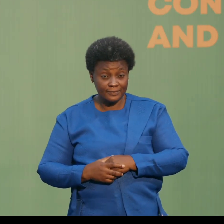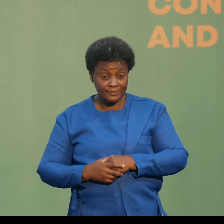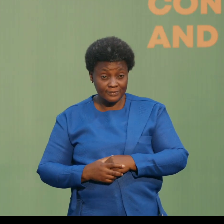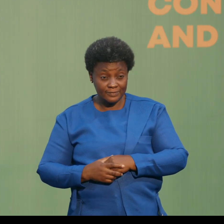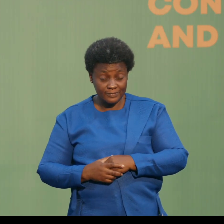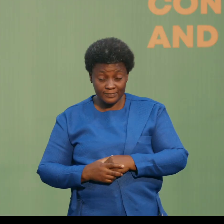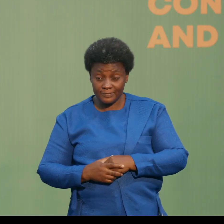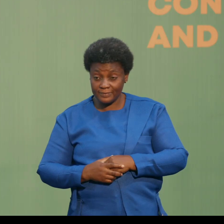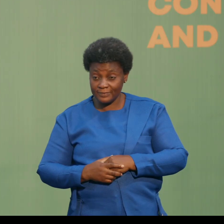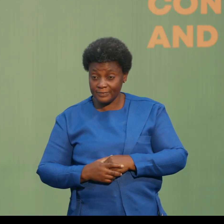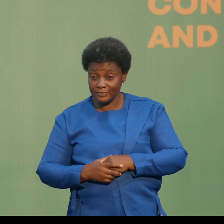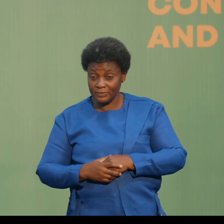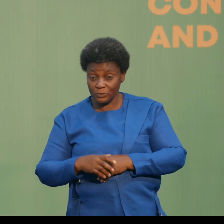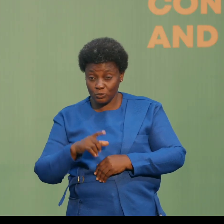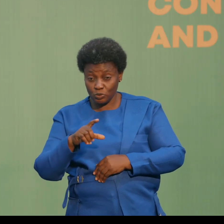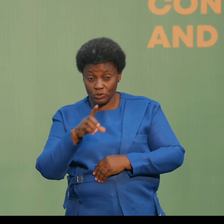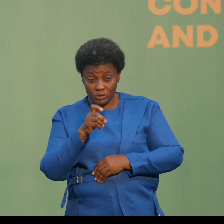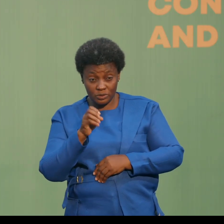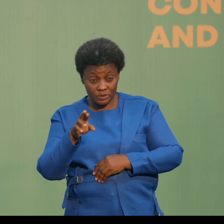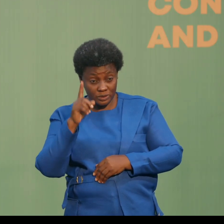Zakilatu Adam,